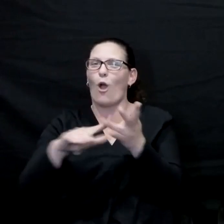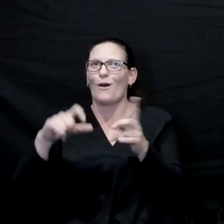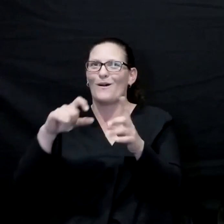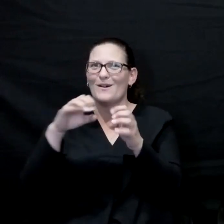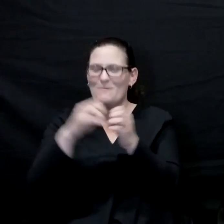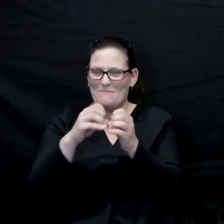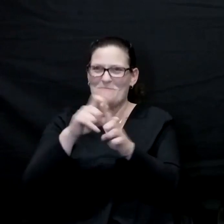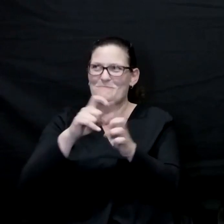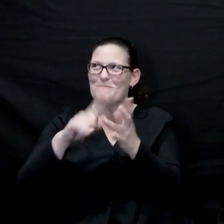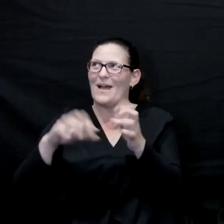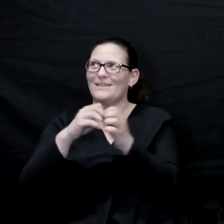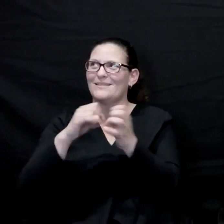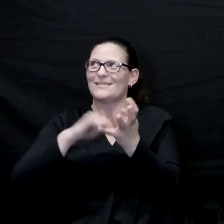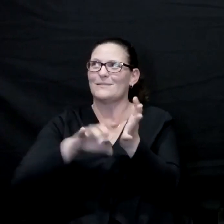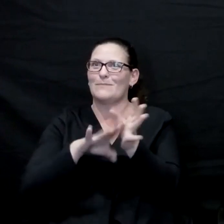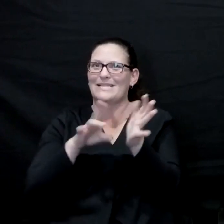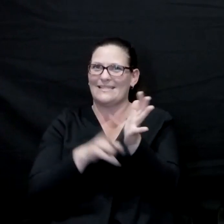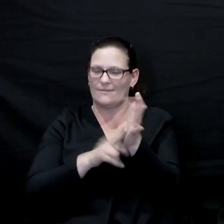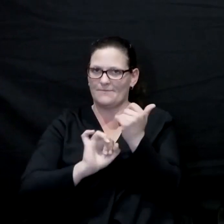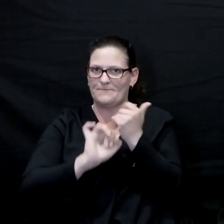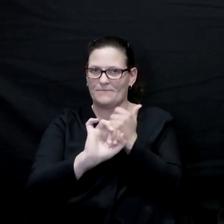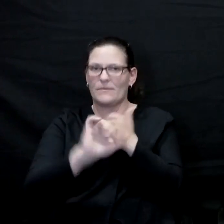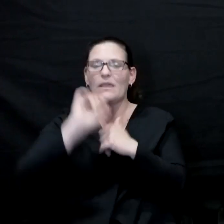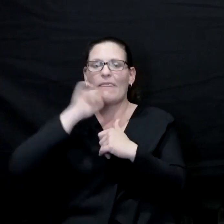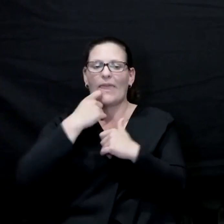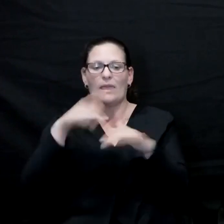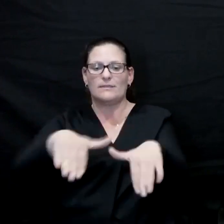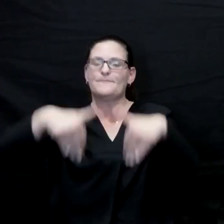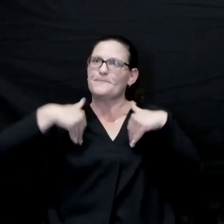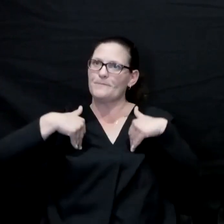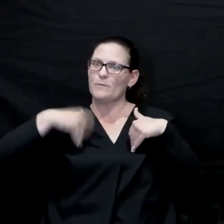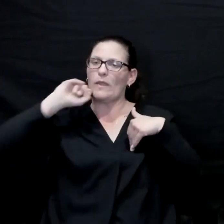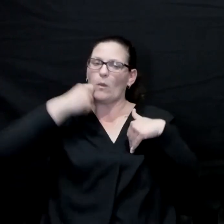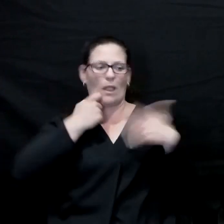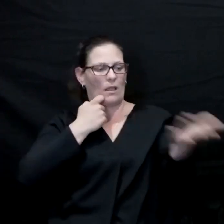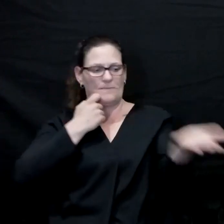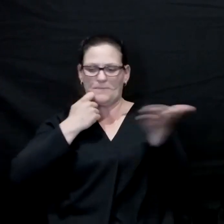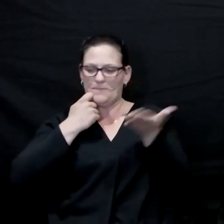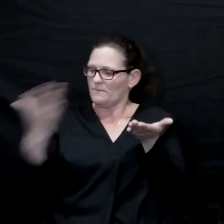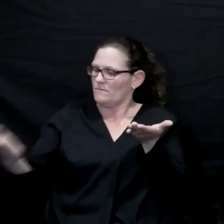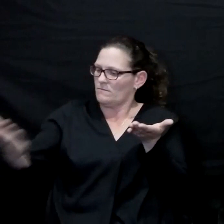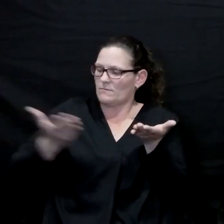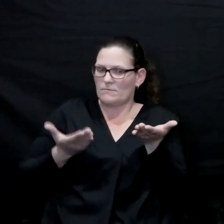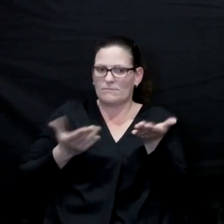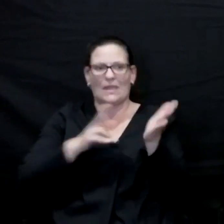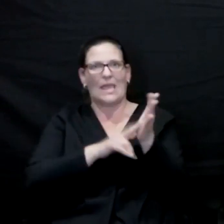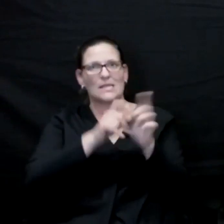they will look at the evidence of both sides. They will look at the evidence of the